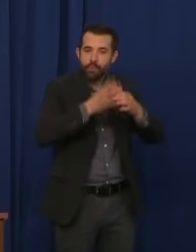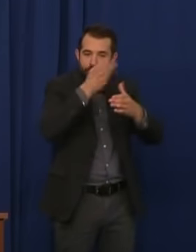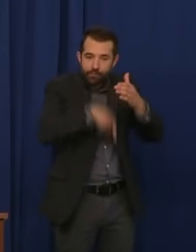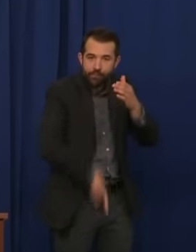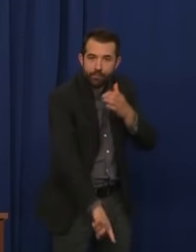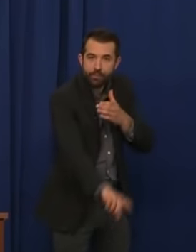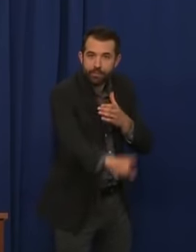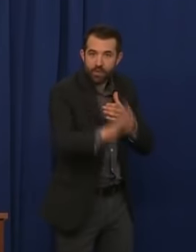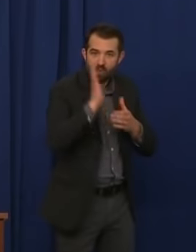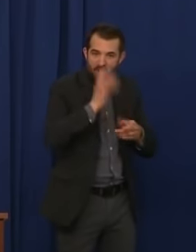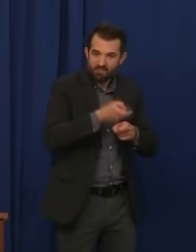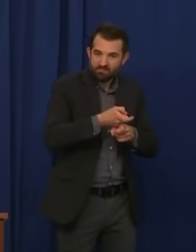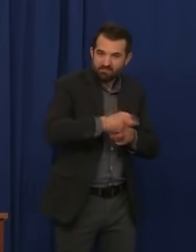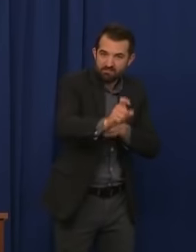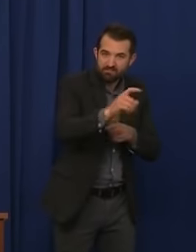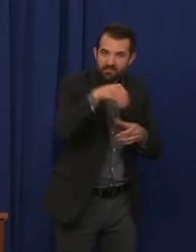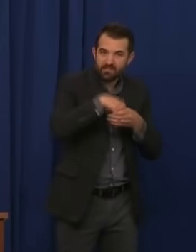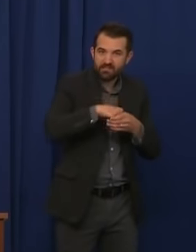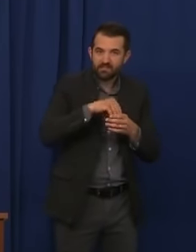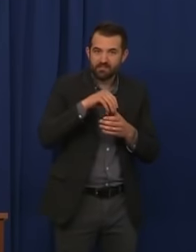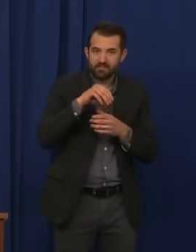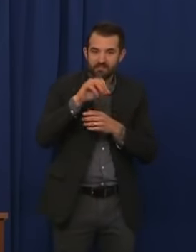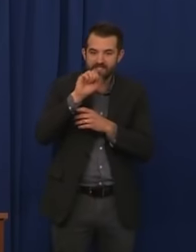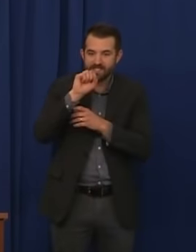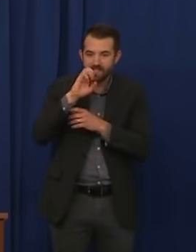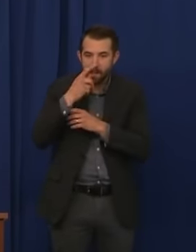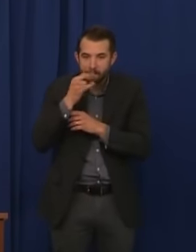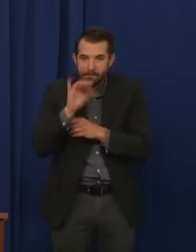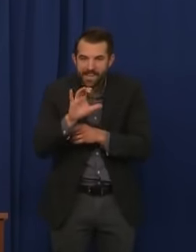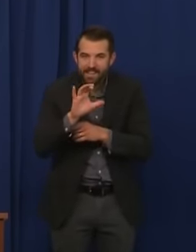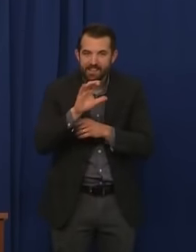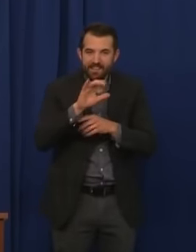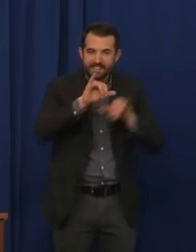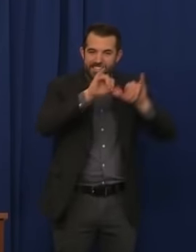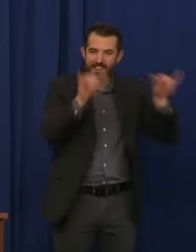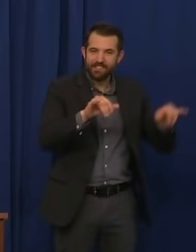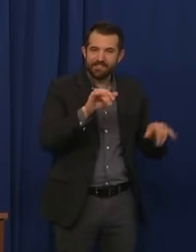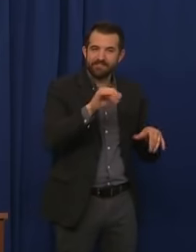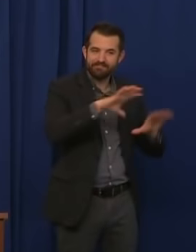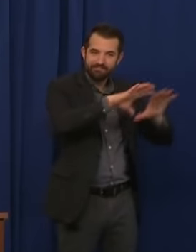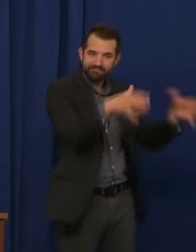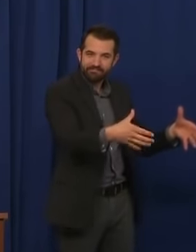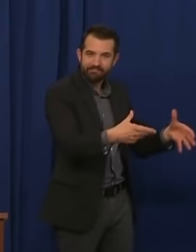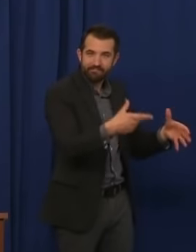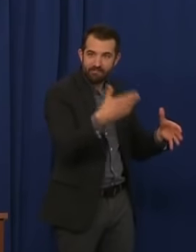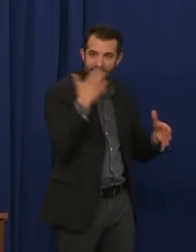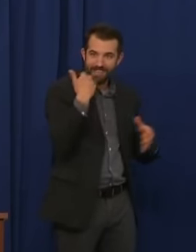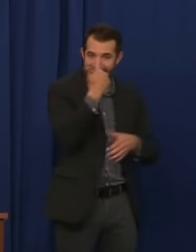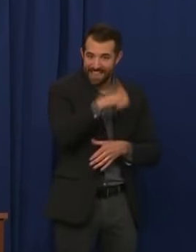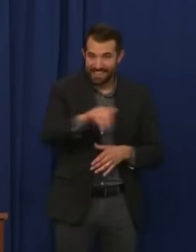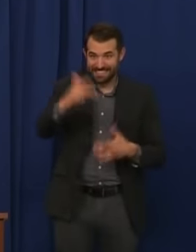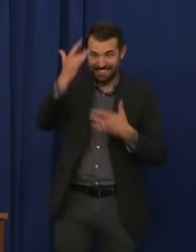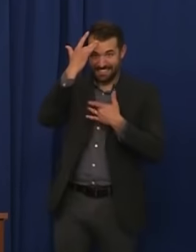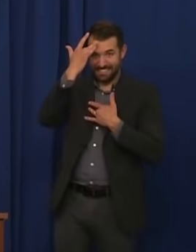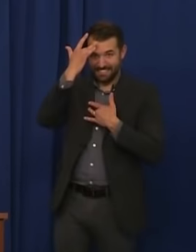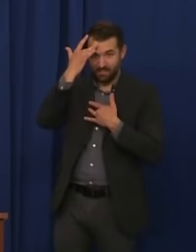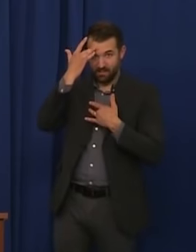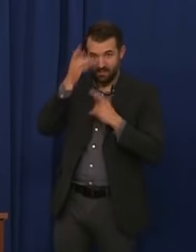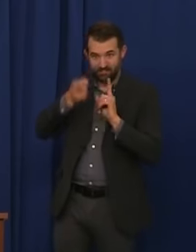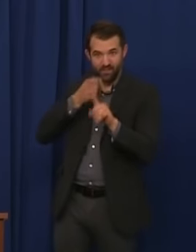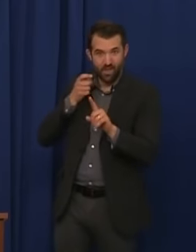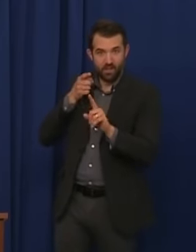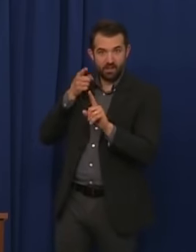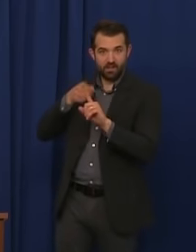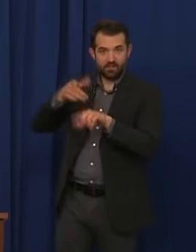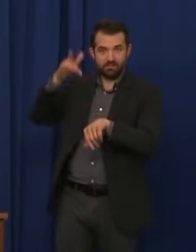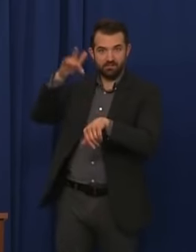wondering if there are any cases where someone tested positive after coming in contact with sewage. Okay. And I totally respect if